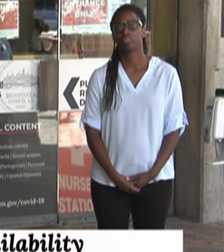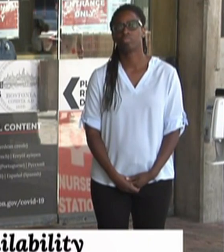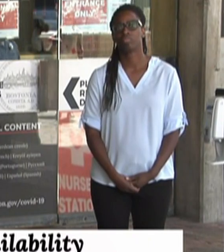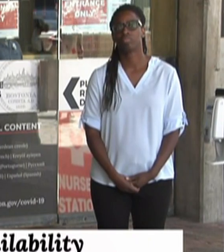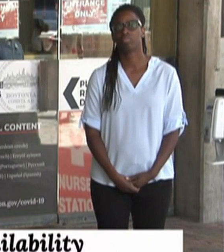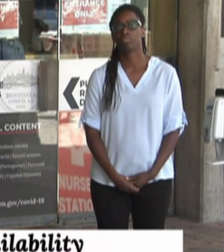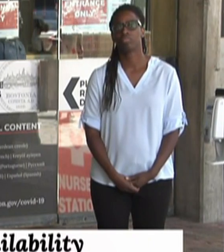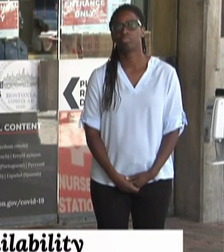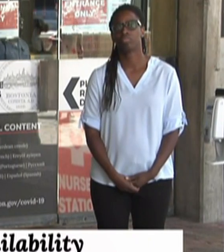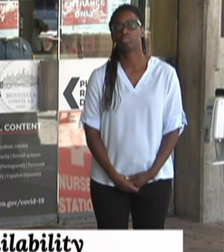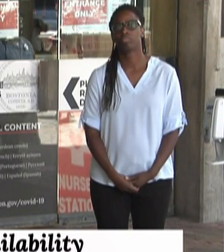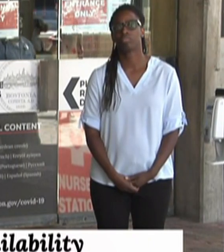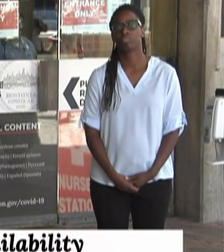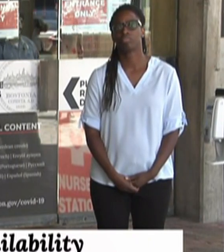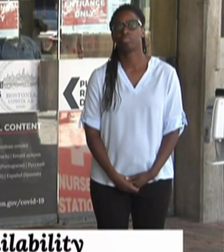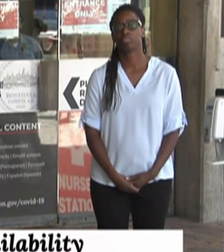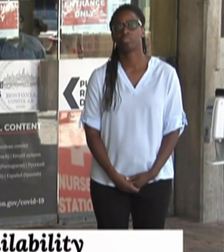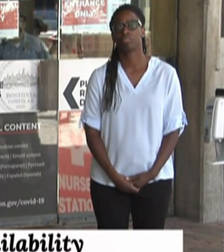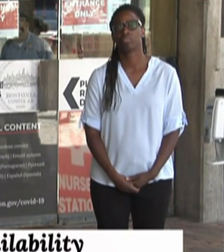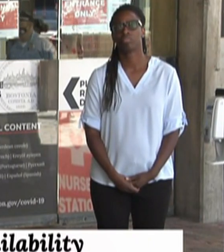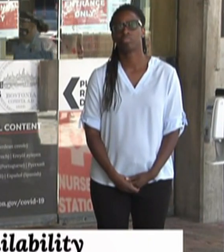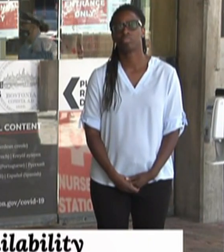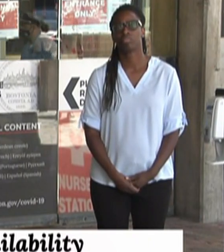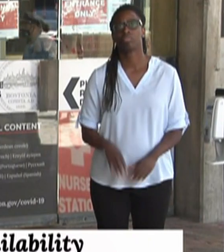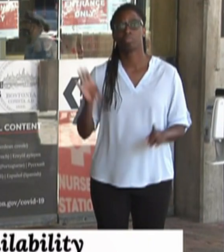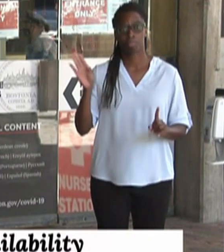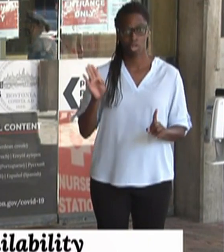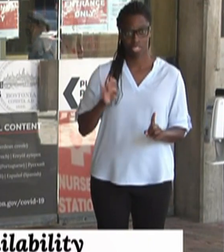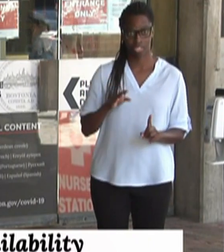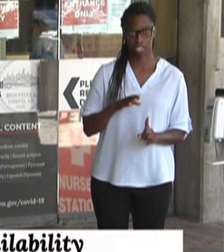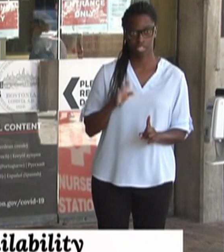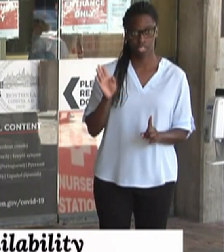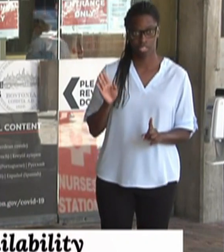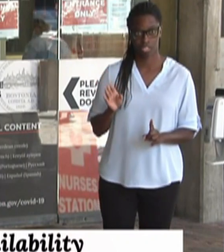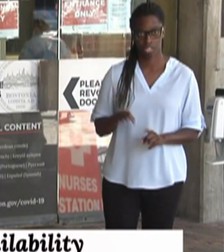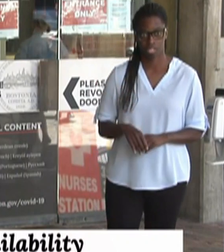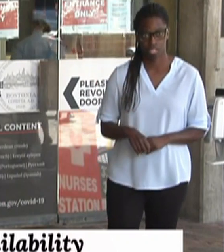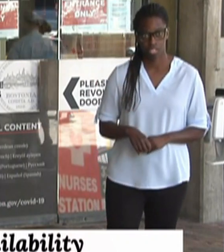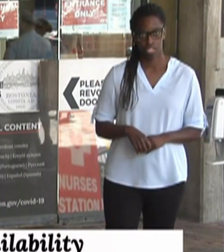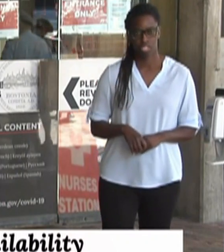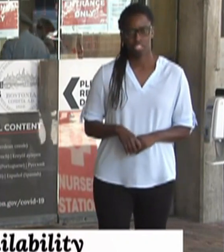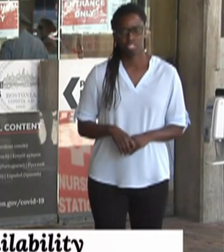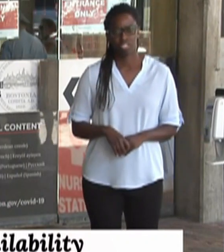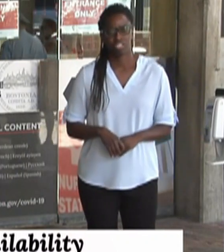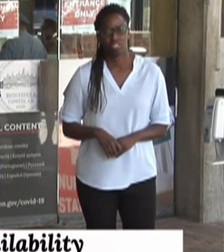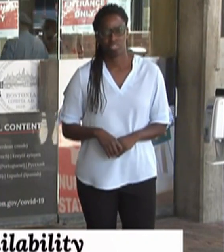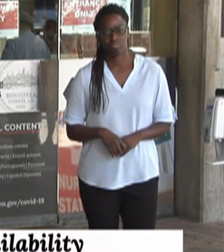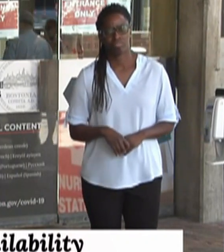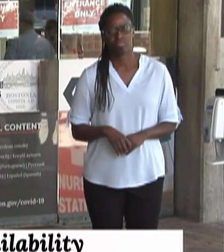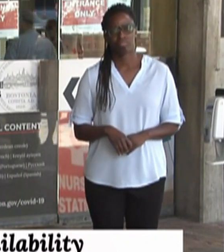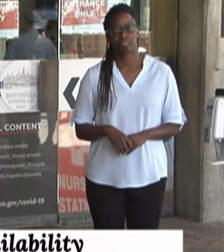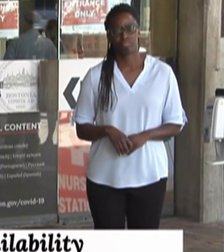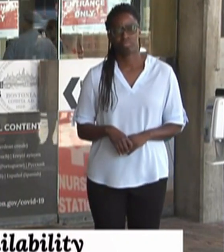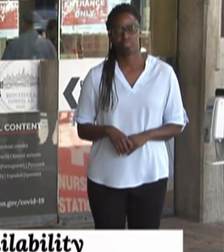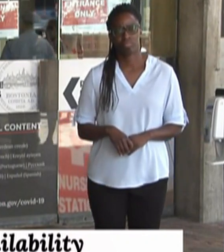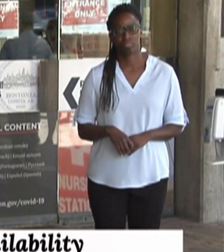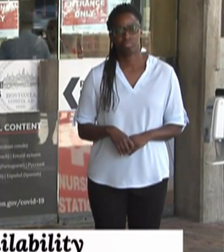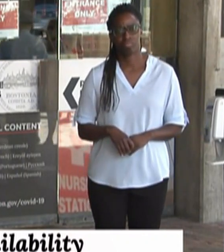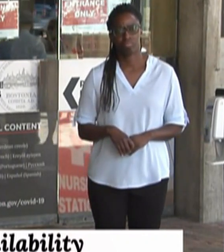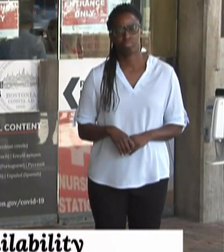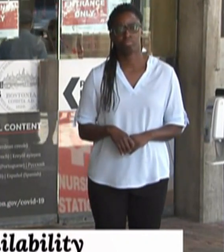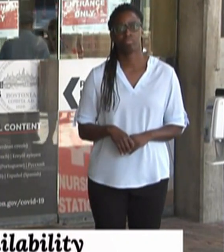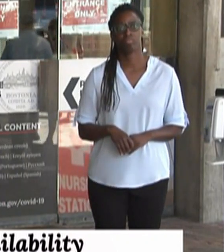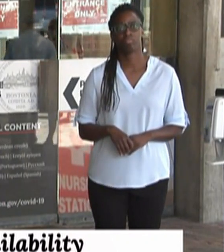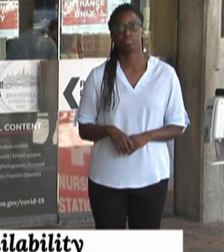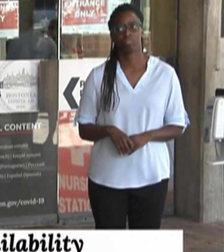shooting. Would you support such a boycott? Yeah, if they boycott, they boycott. I mean, I'd support it. I think it's